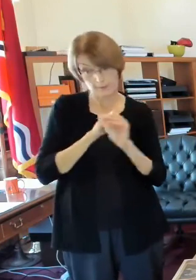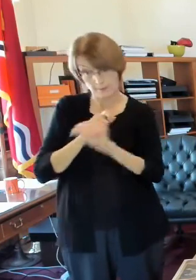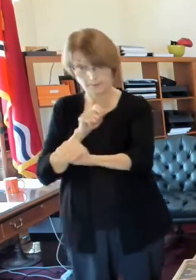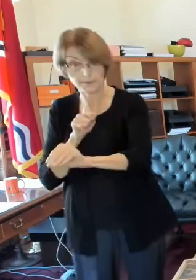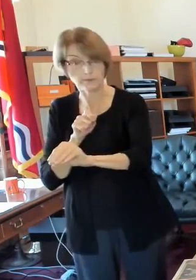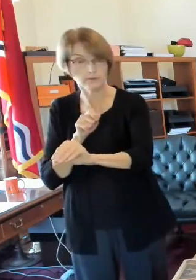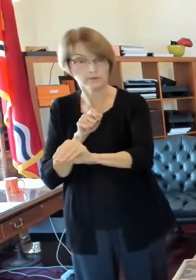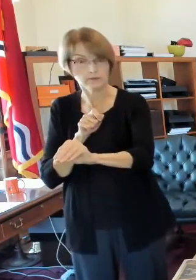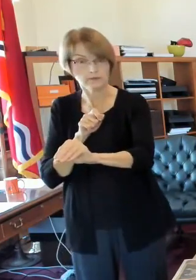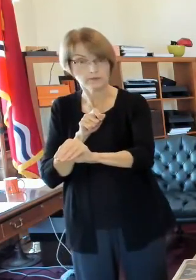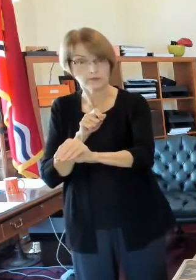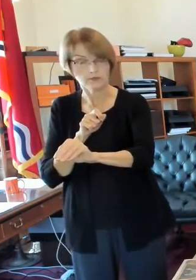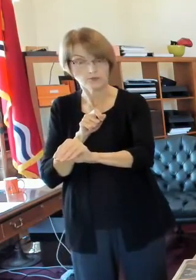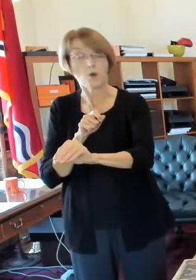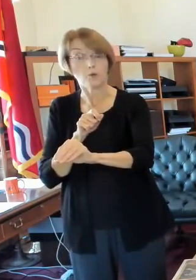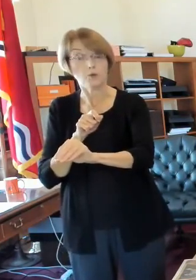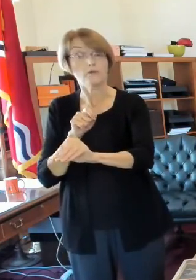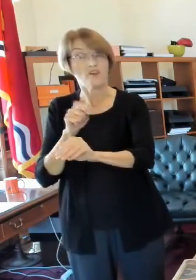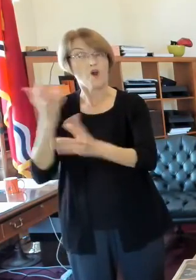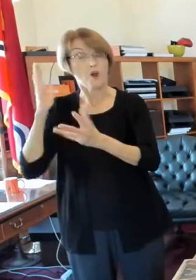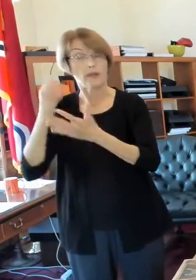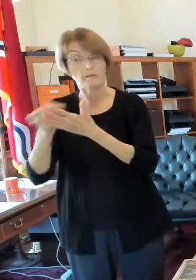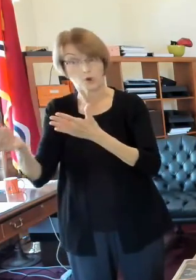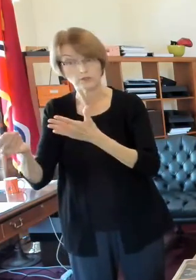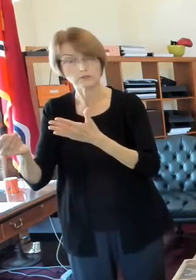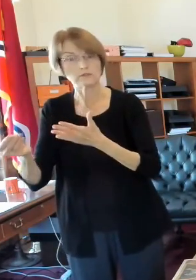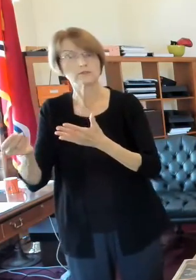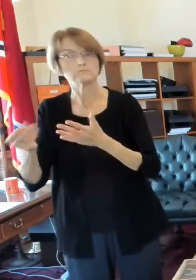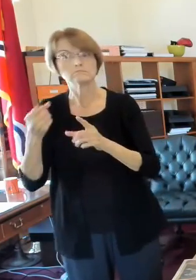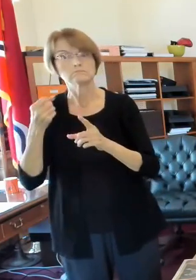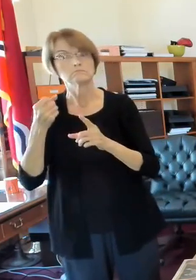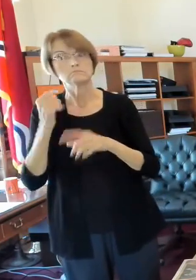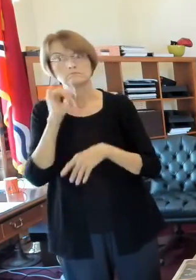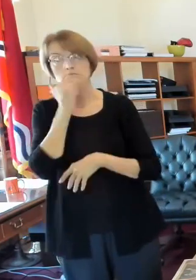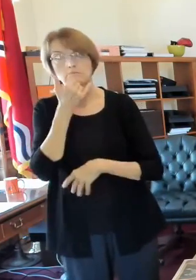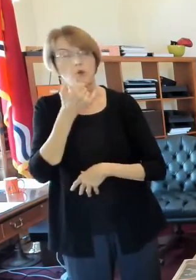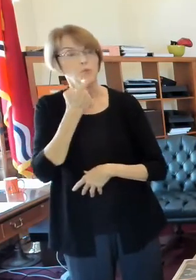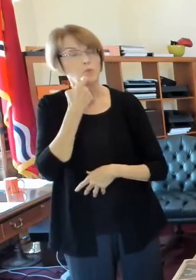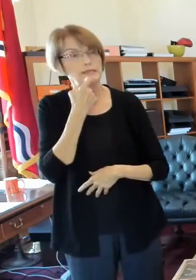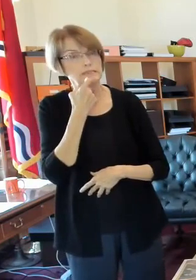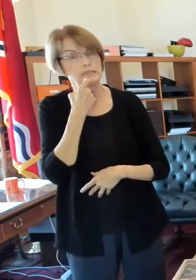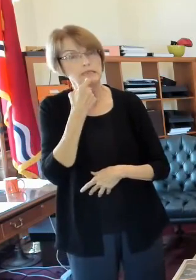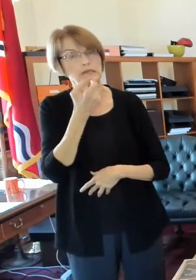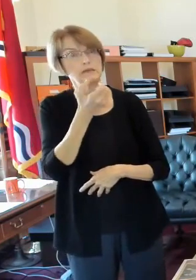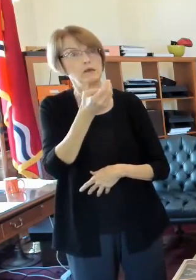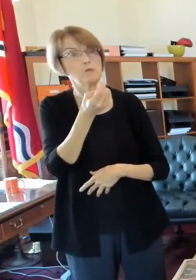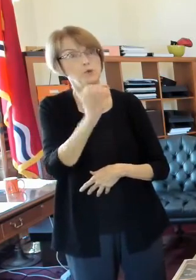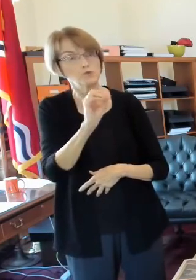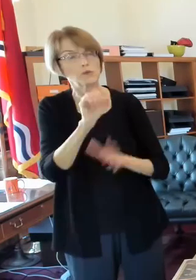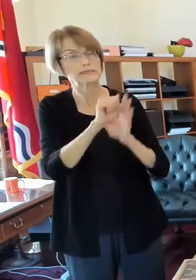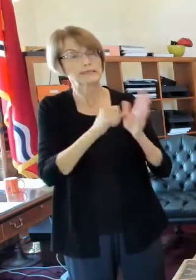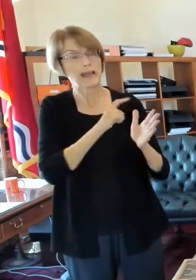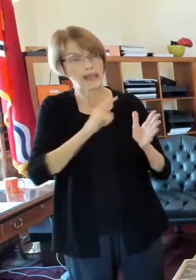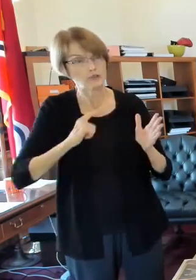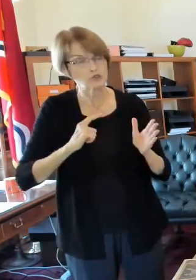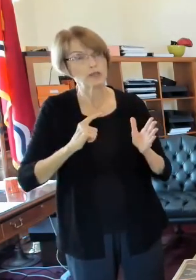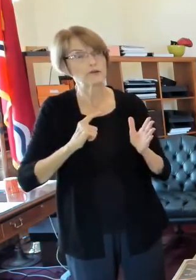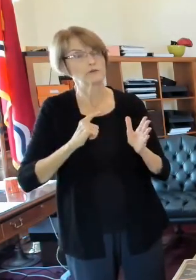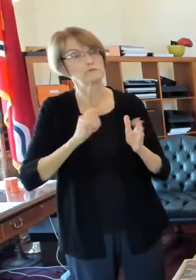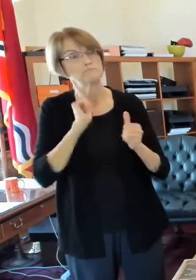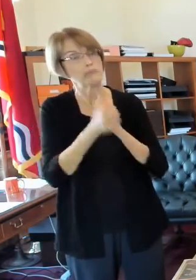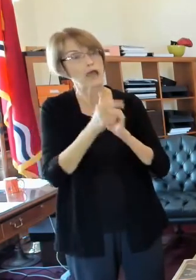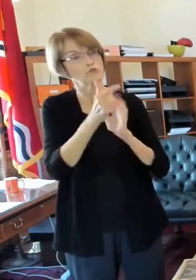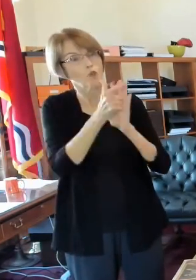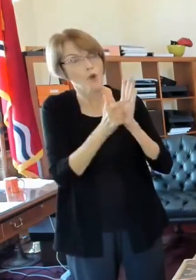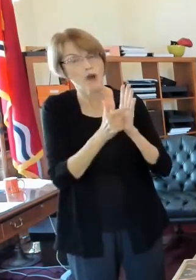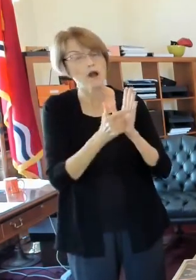purchased before the state legislature recently passed something that said that your ballot had to be physically mailed